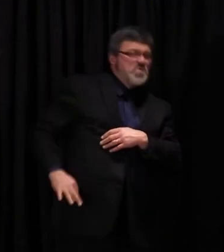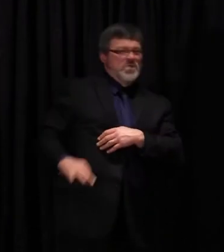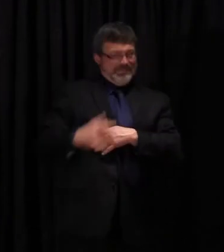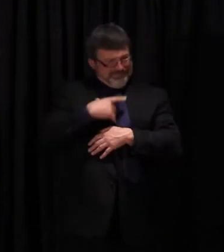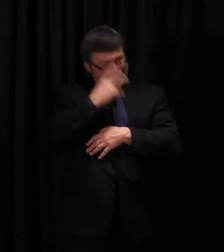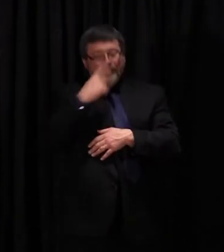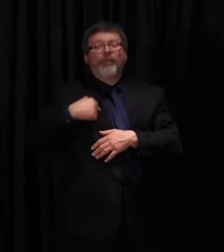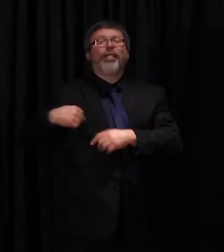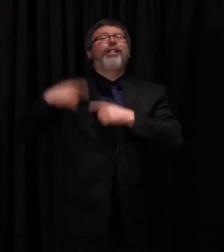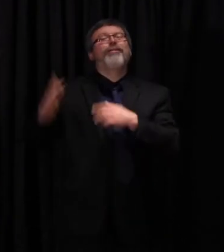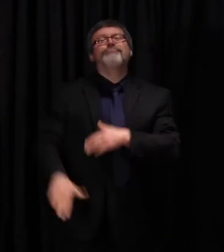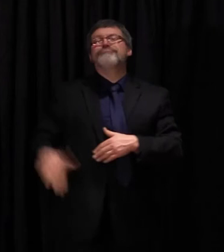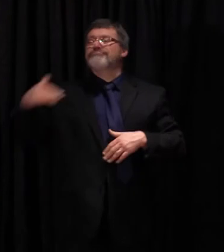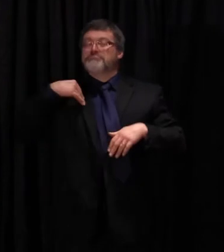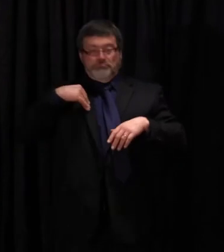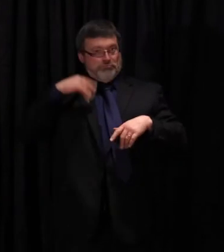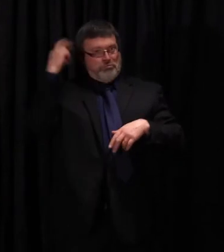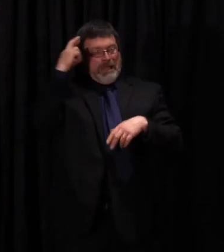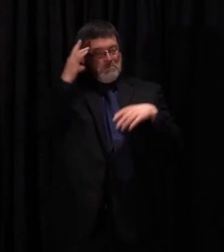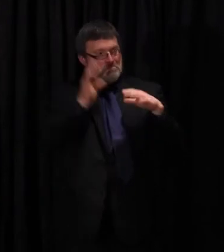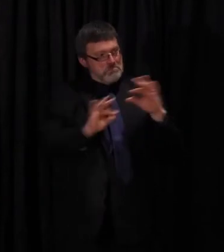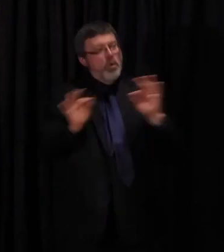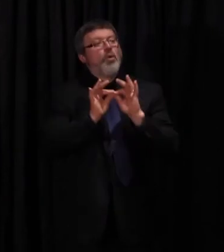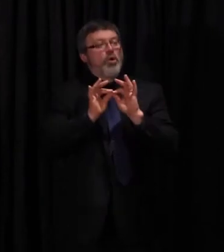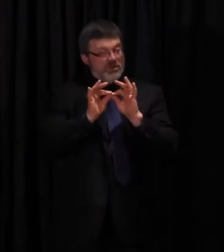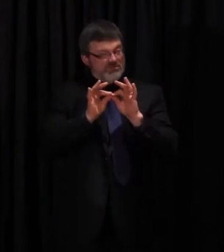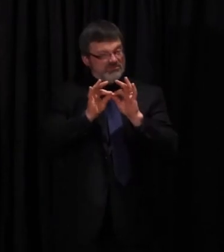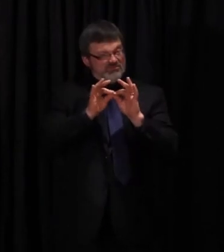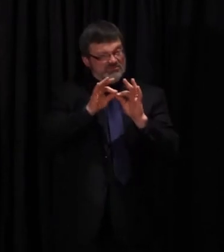pandemic has taken a significant toll.